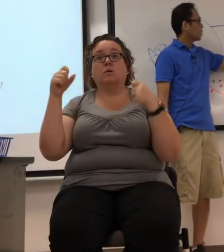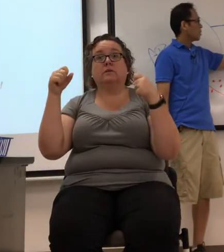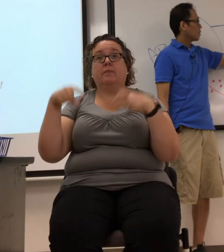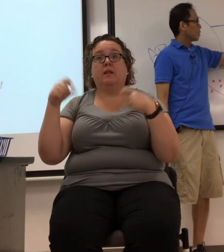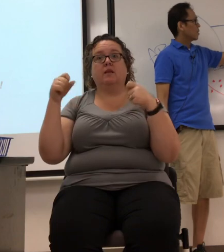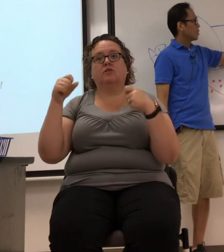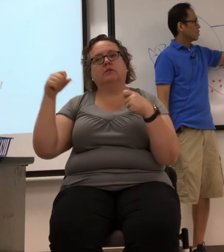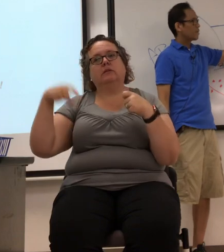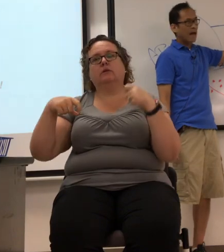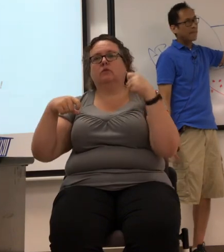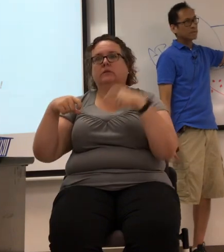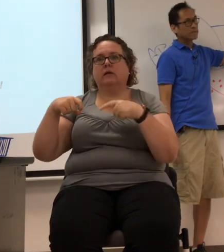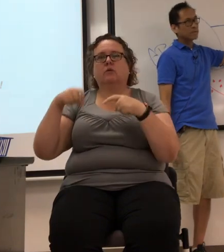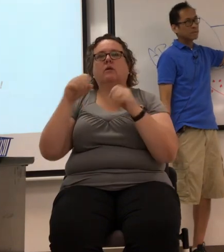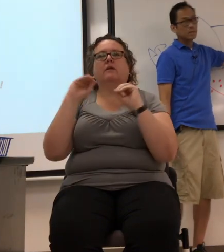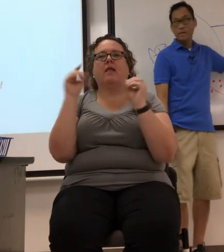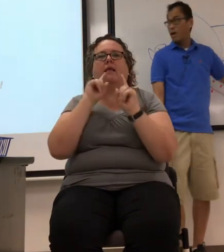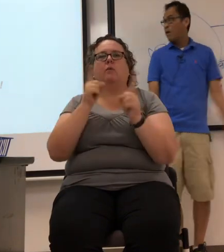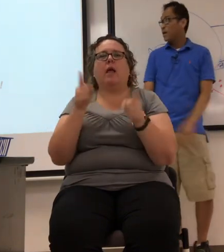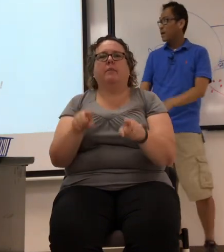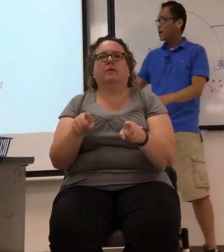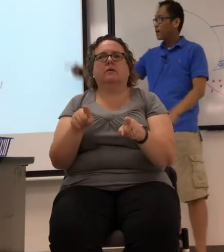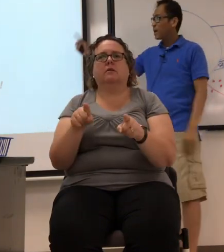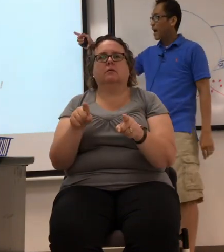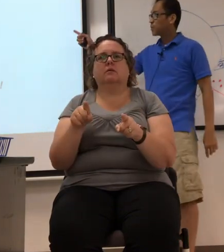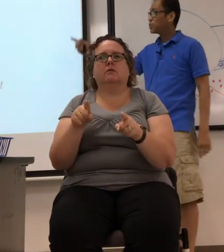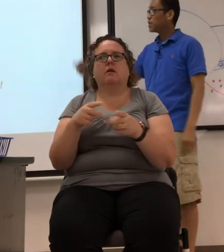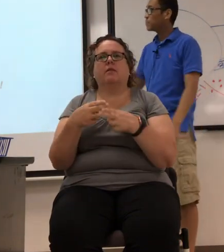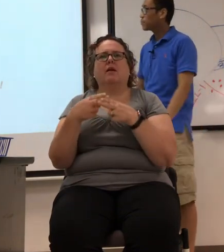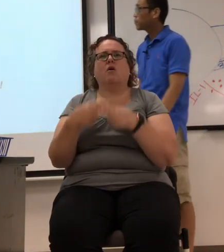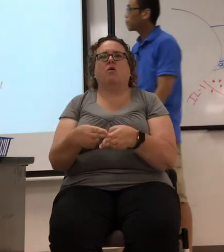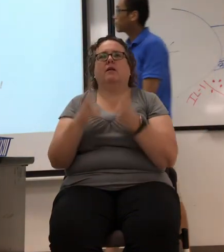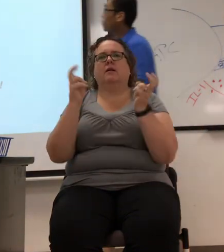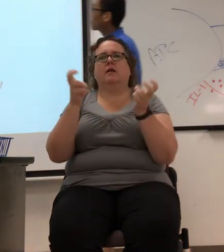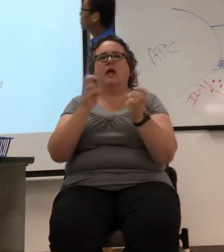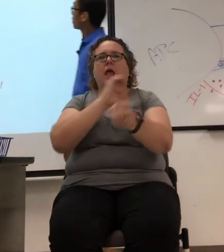signal, nothing happens. They call it energy.